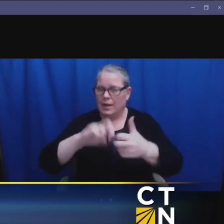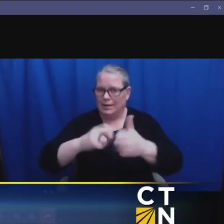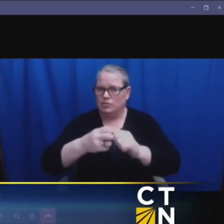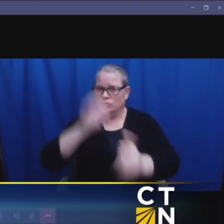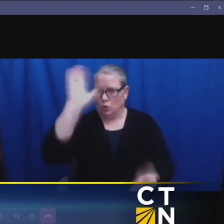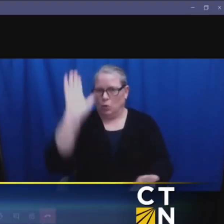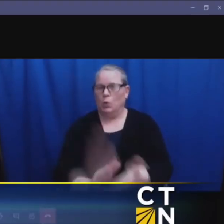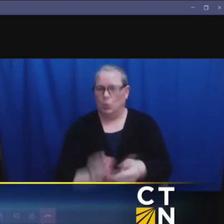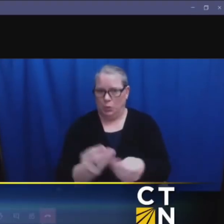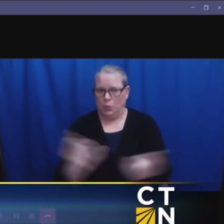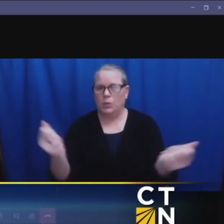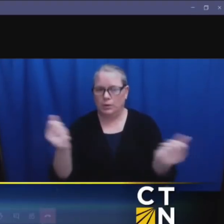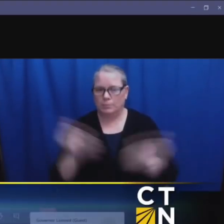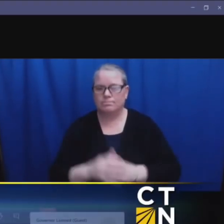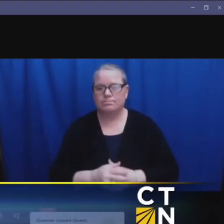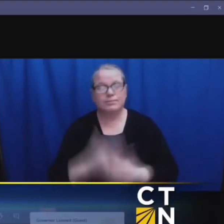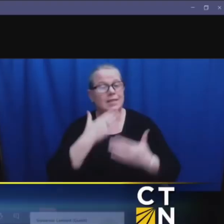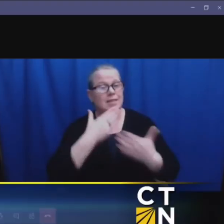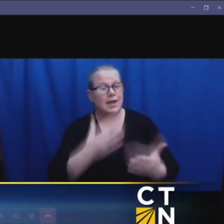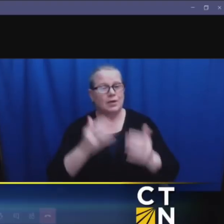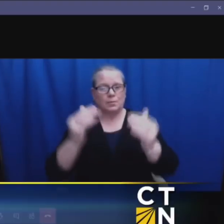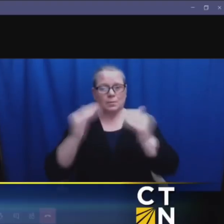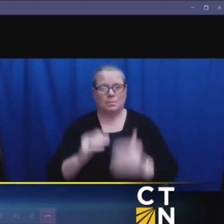Fox 61.